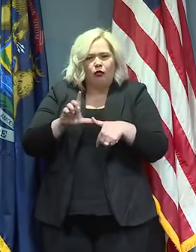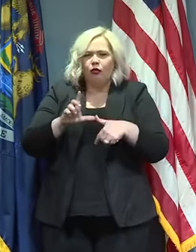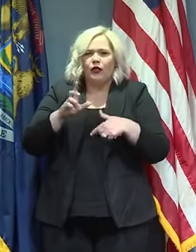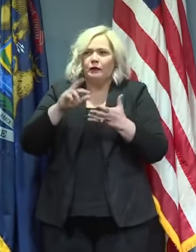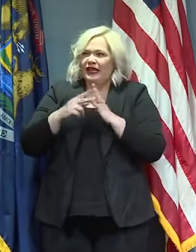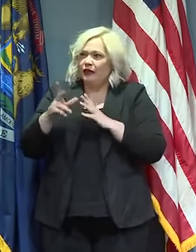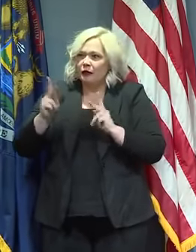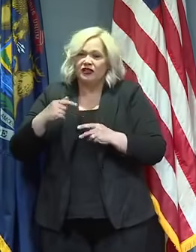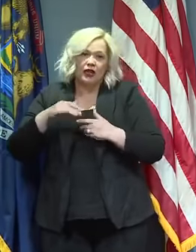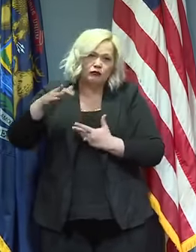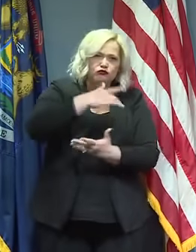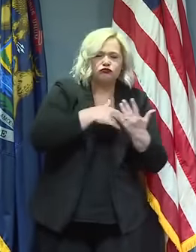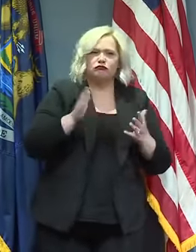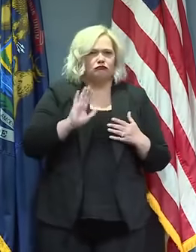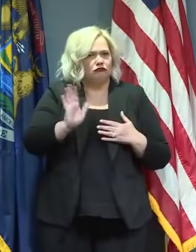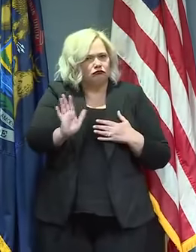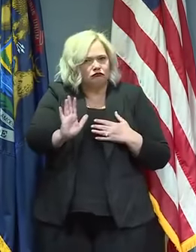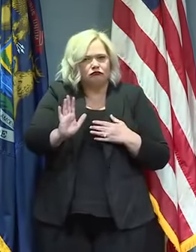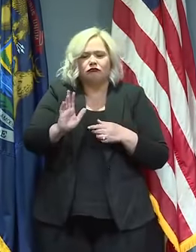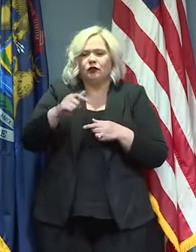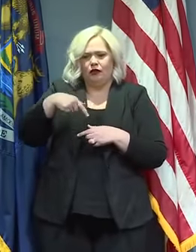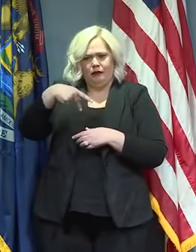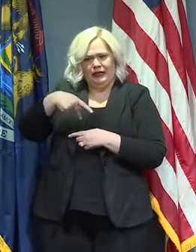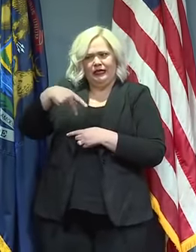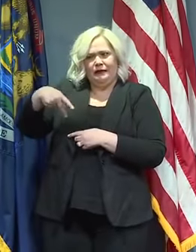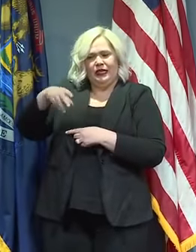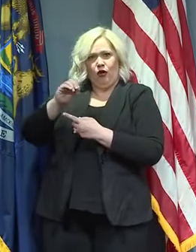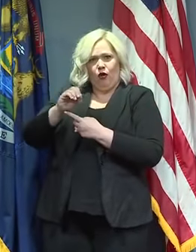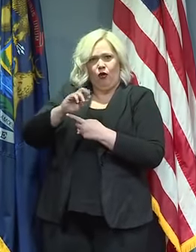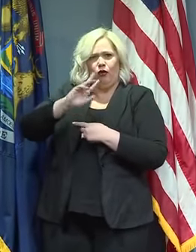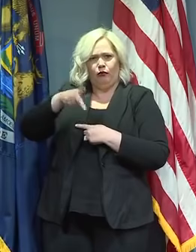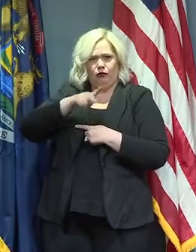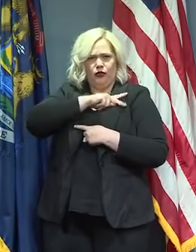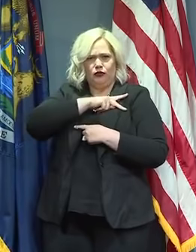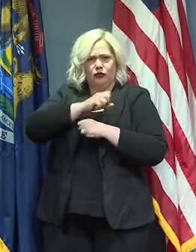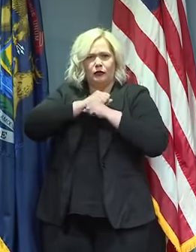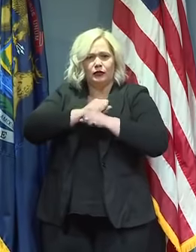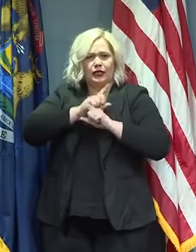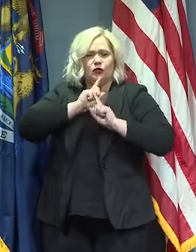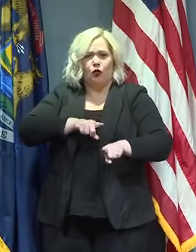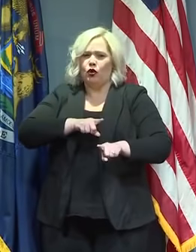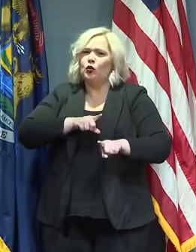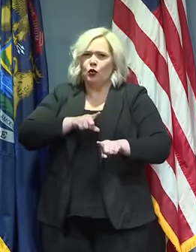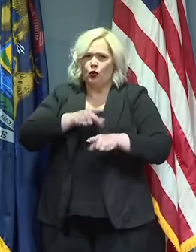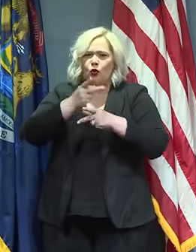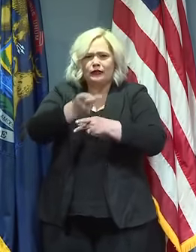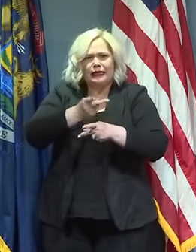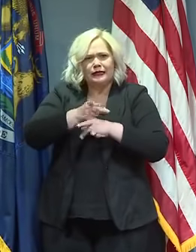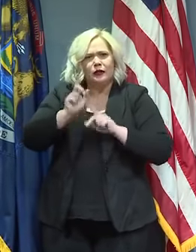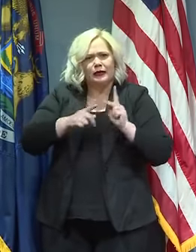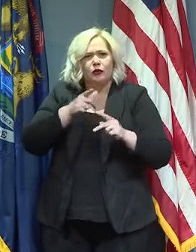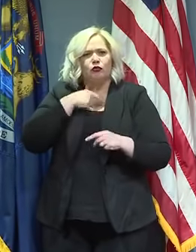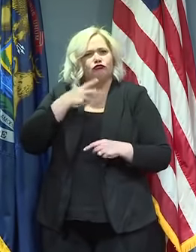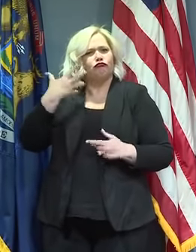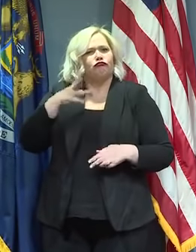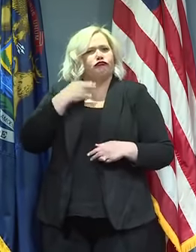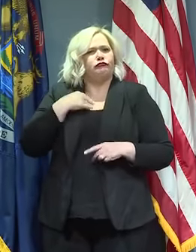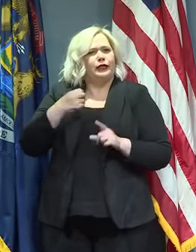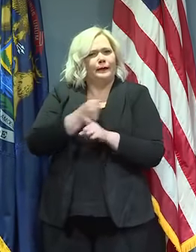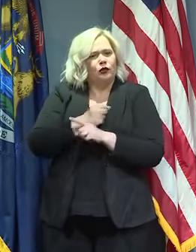existing PPOs, we are helping secure the safety of vulnerable residents as we continue to flatten our curve here in